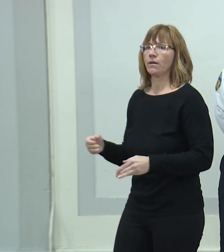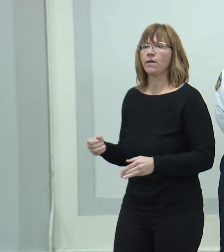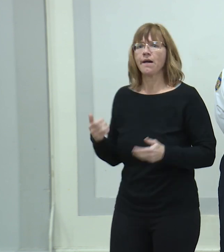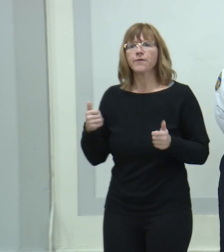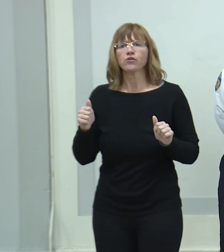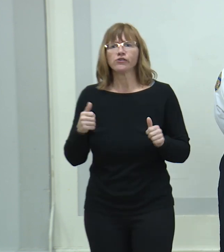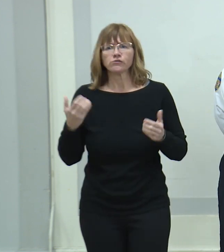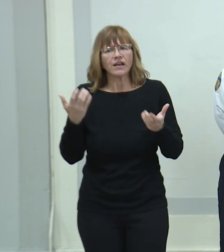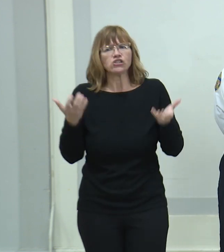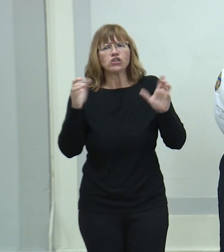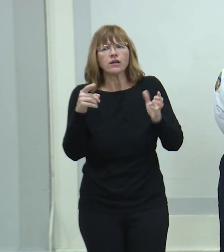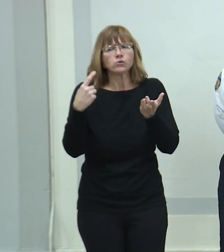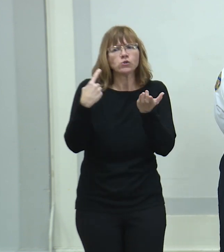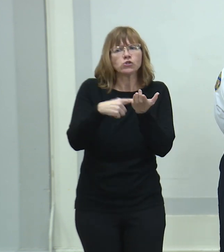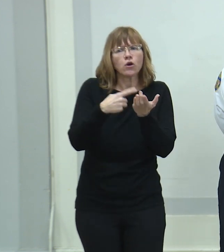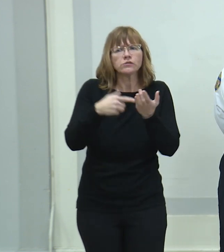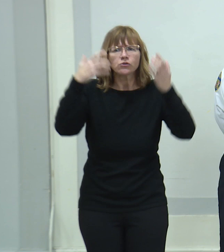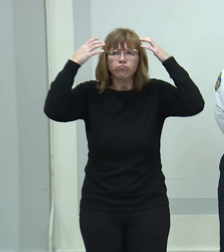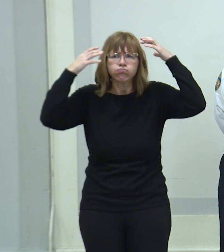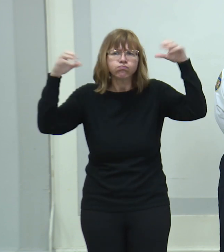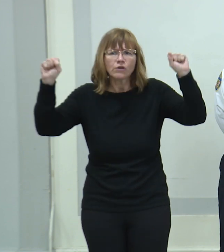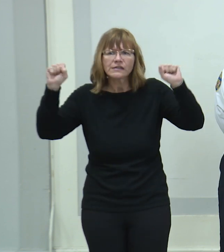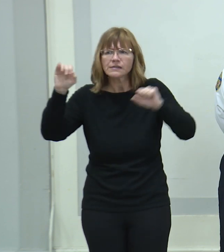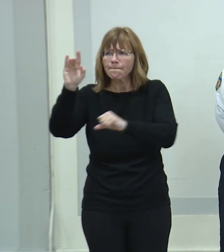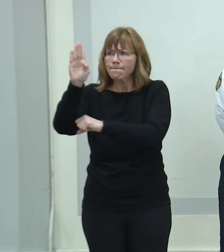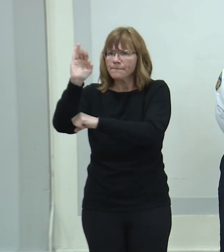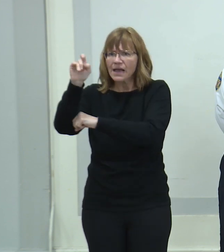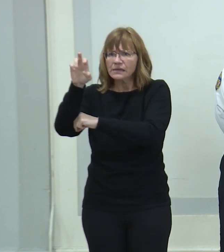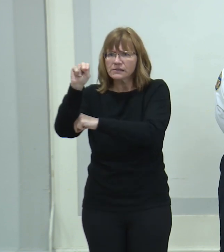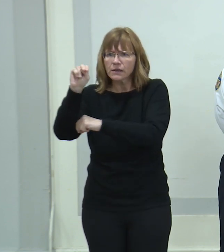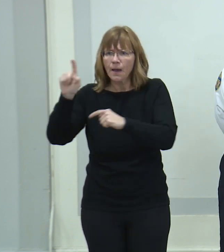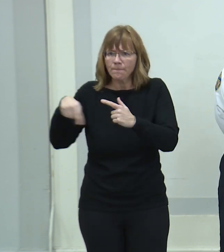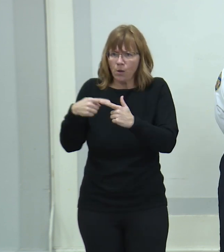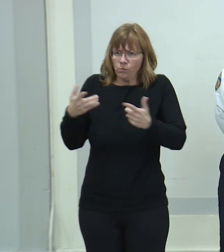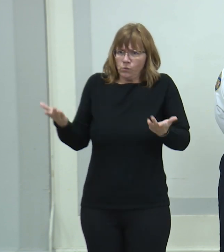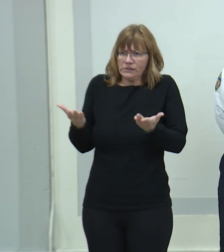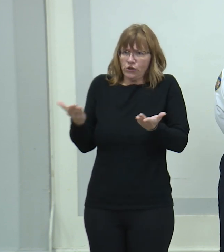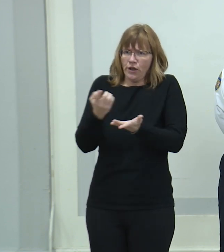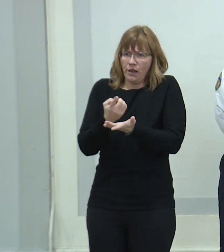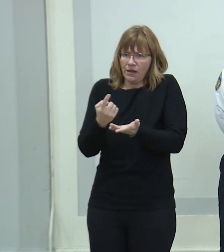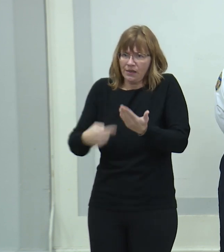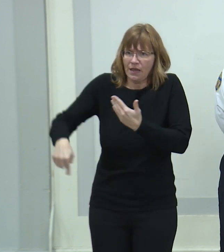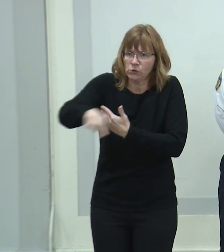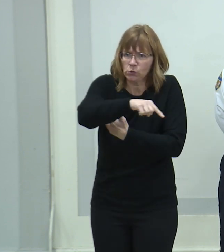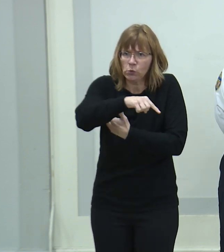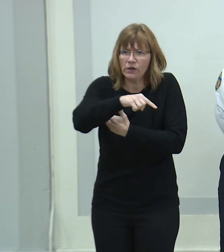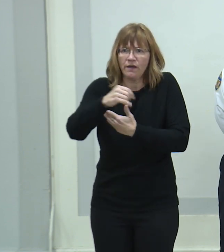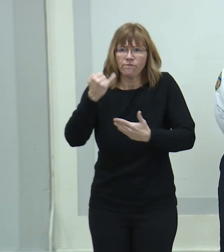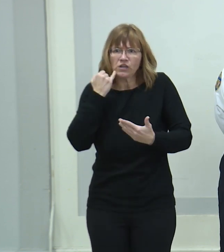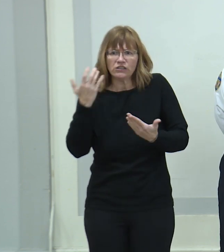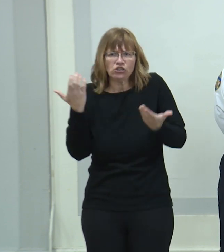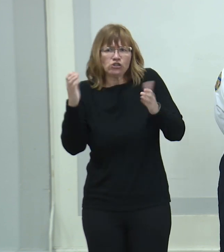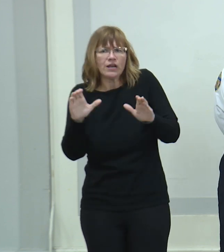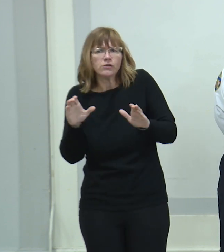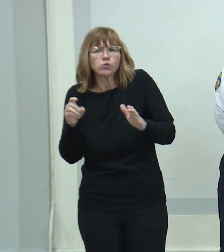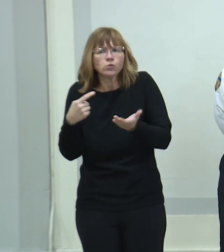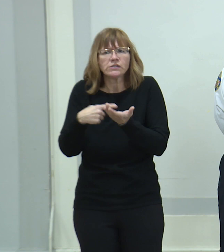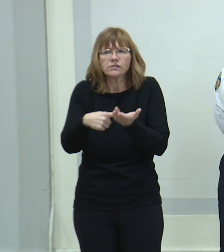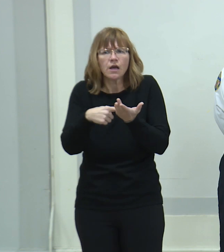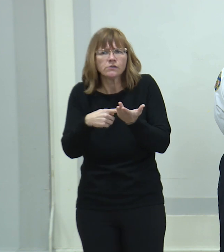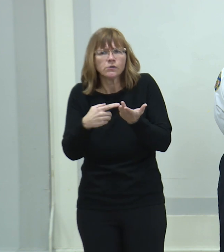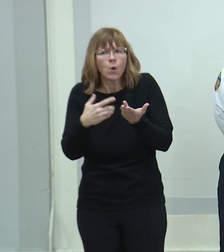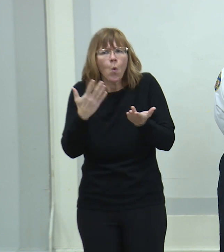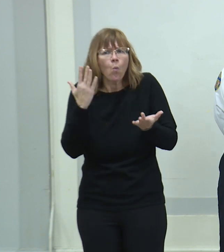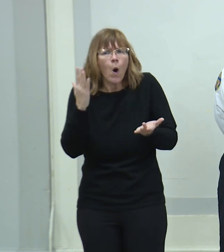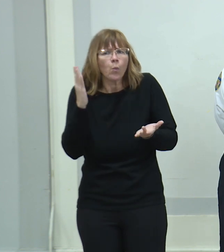he's here next week? And if you do get that chance, what would you bring to the table with him? Because obviously Johnson & Johnson, as the